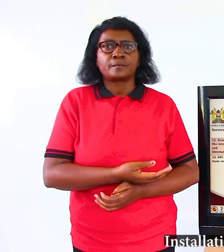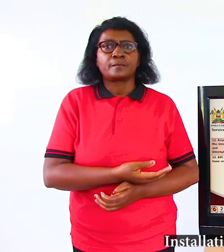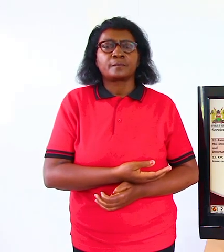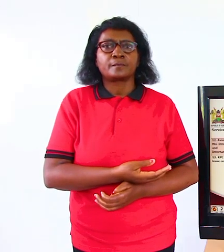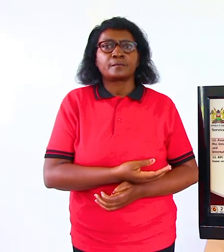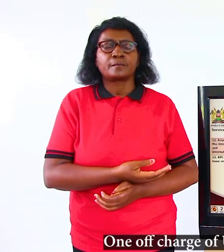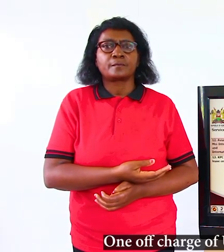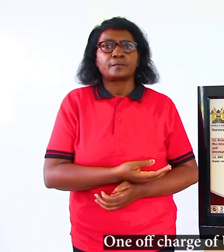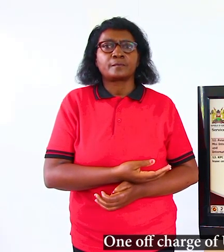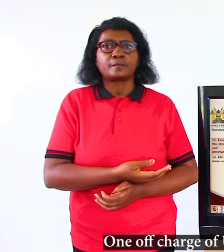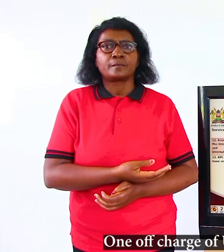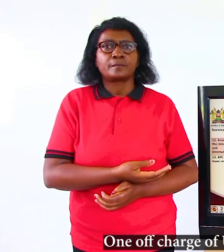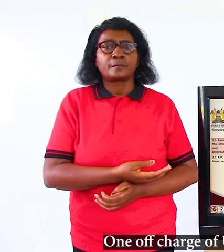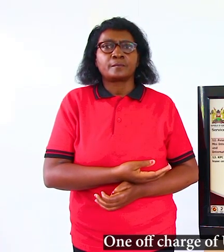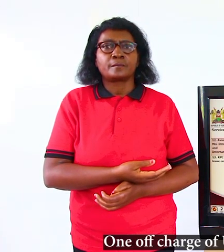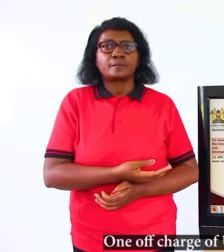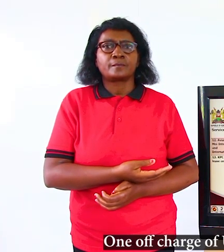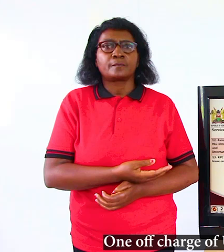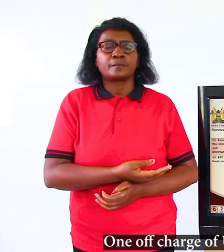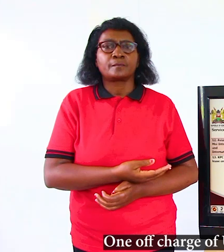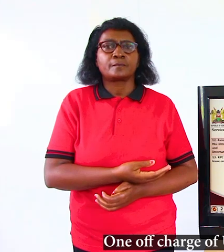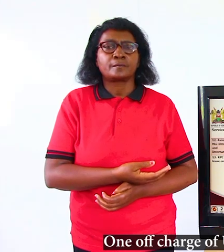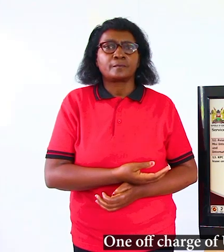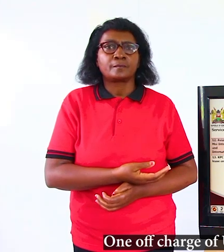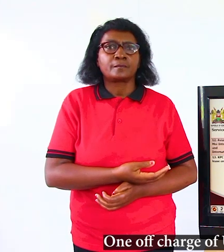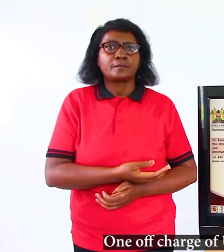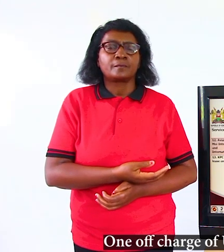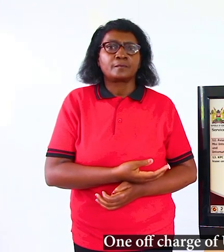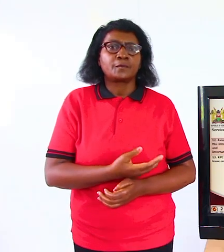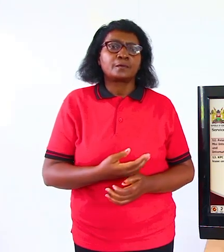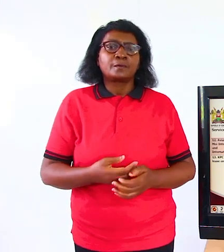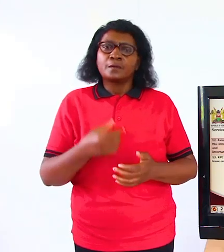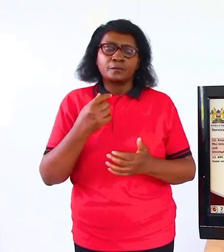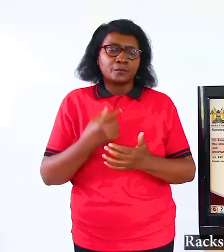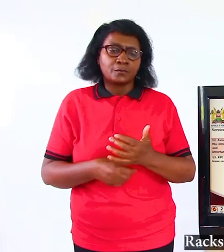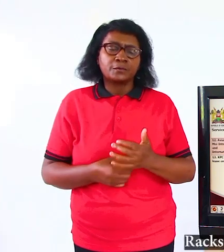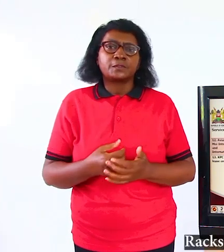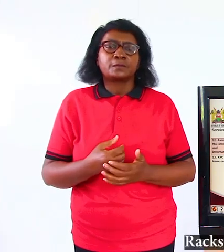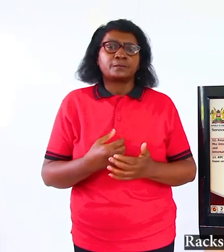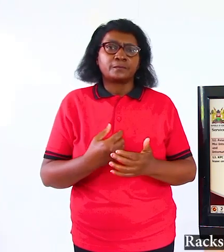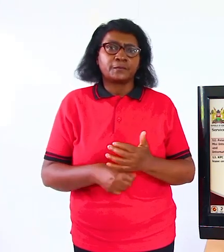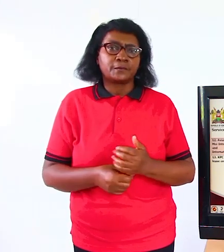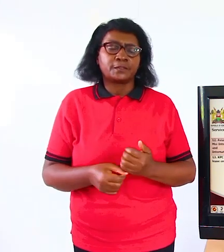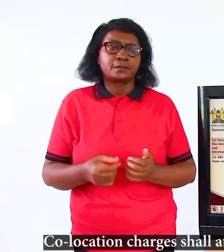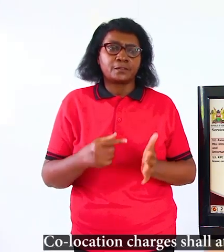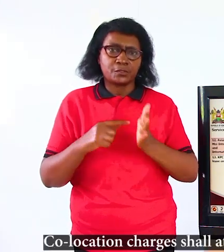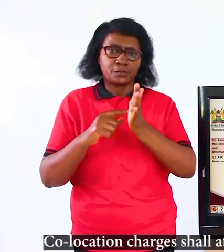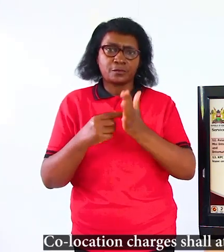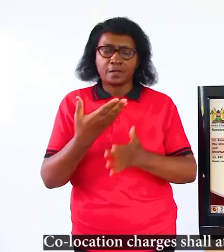Installation one-off charge of US dollars 200 per site. Rack space co-location